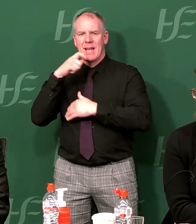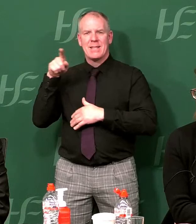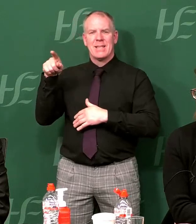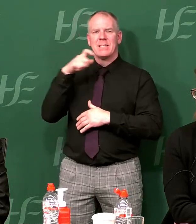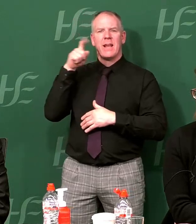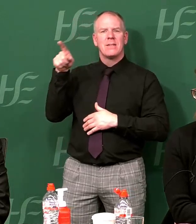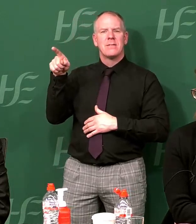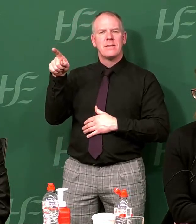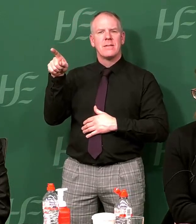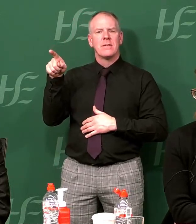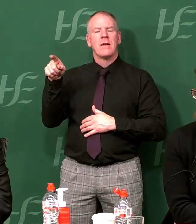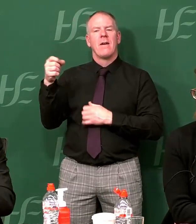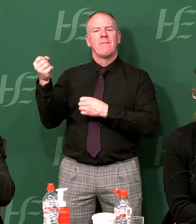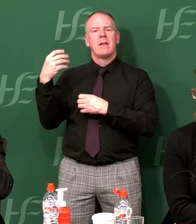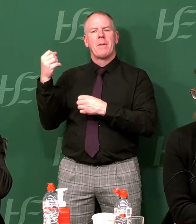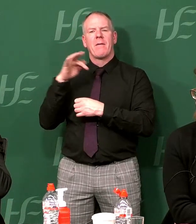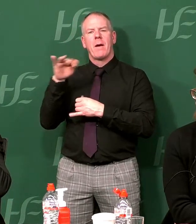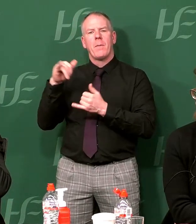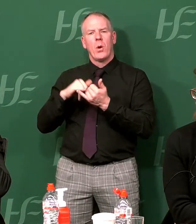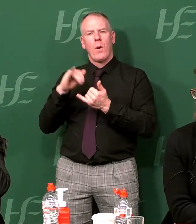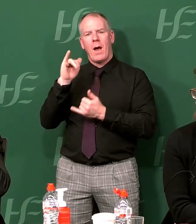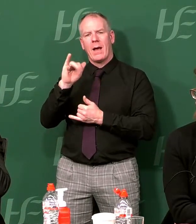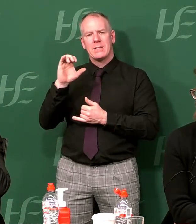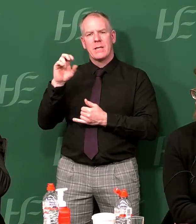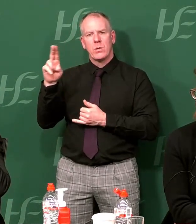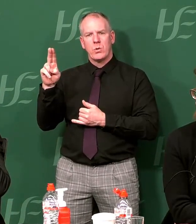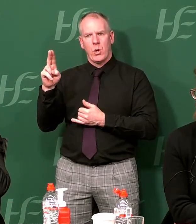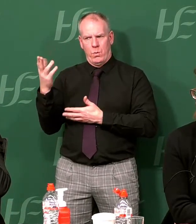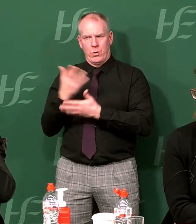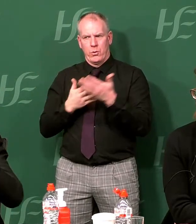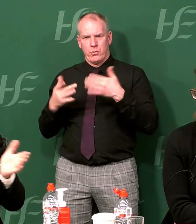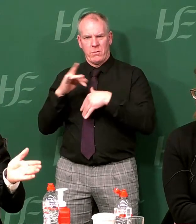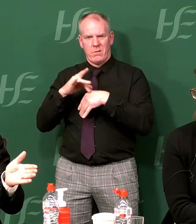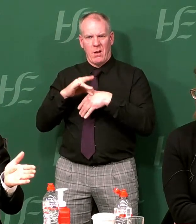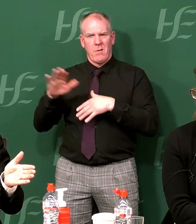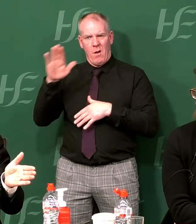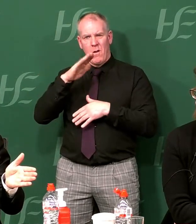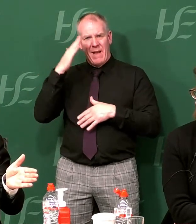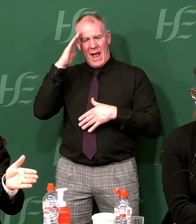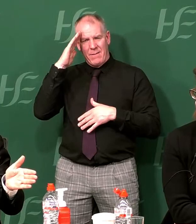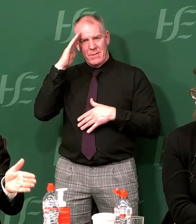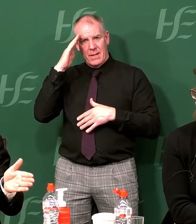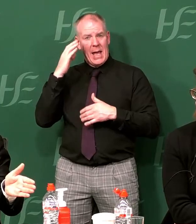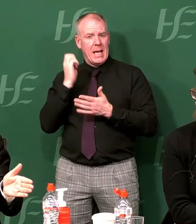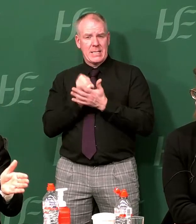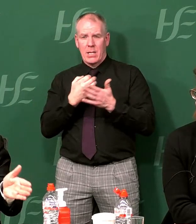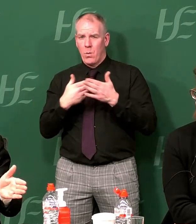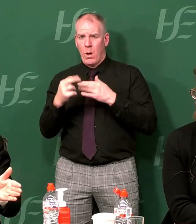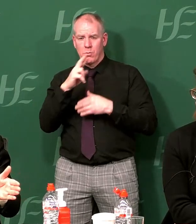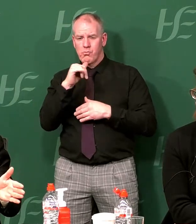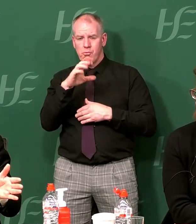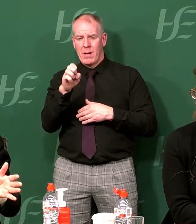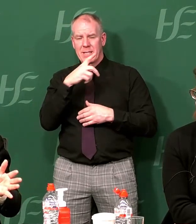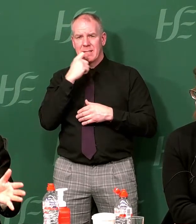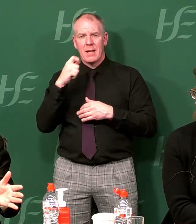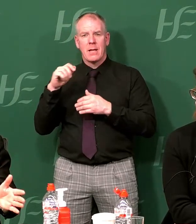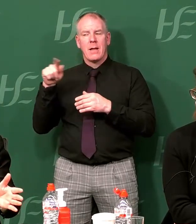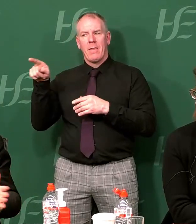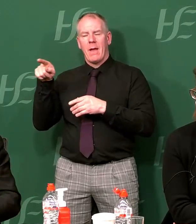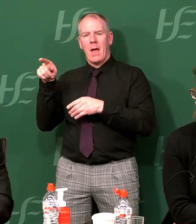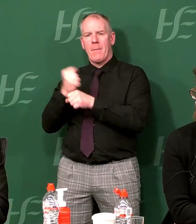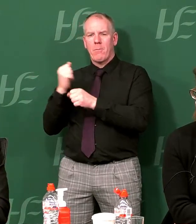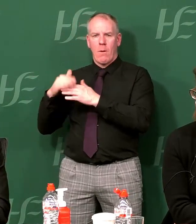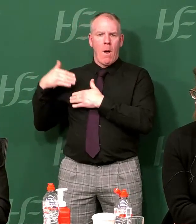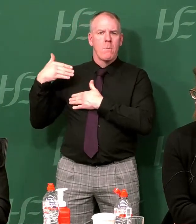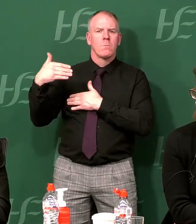comments were certainly based on feedback from ICU consultants around the country, just on exactly as Ross had said, they were dealing with long-term